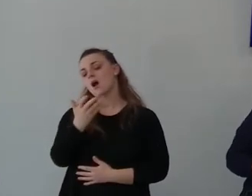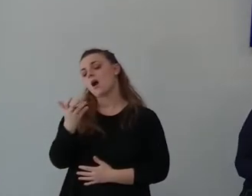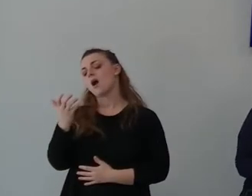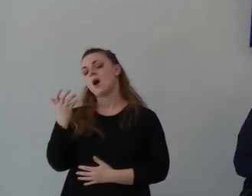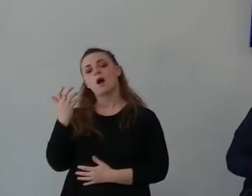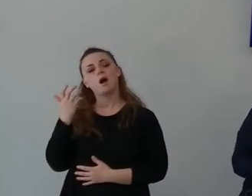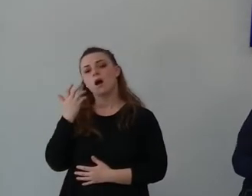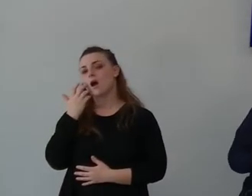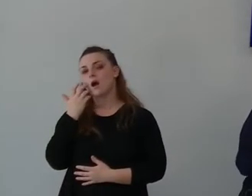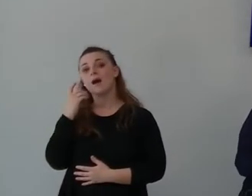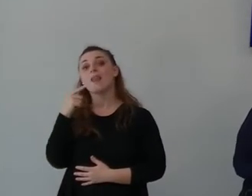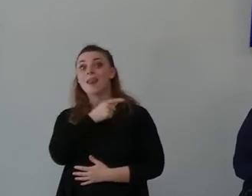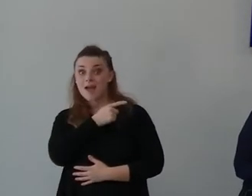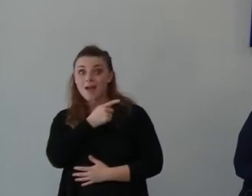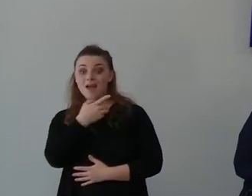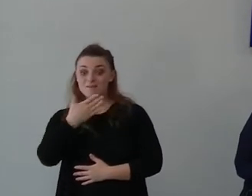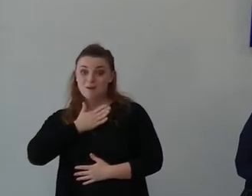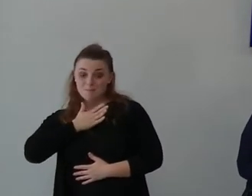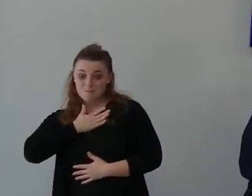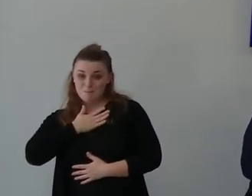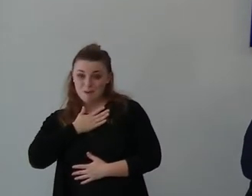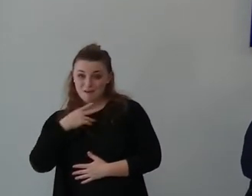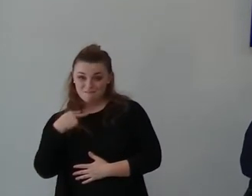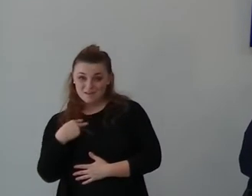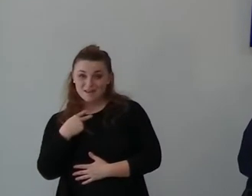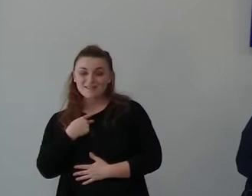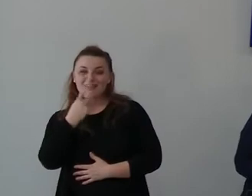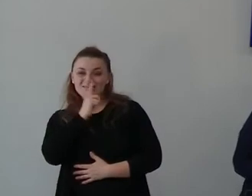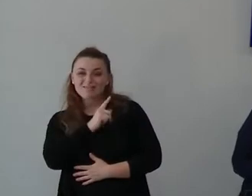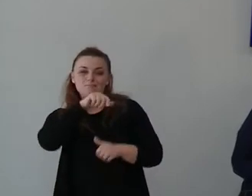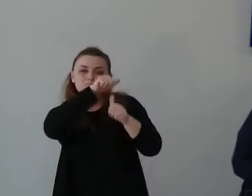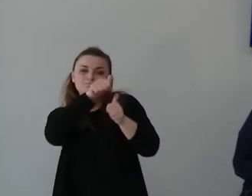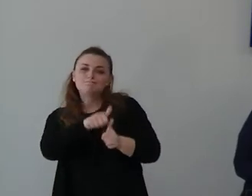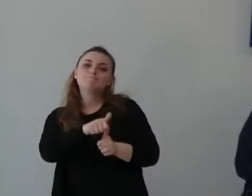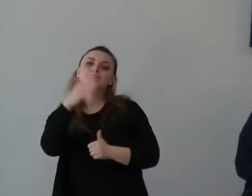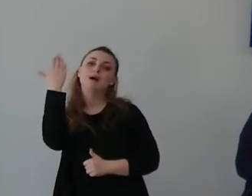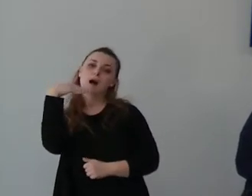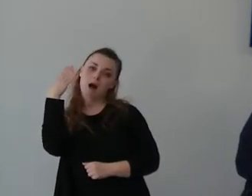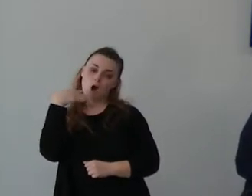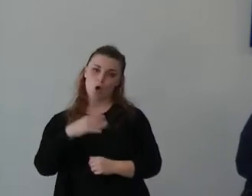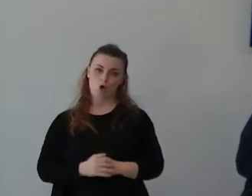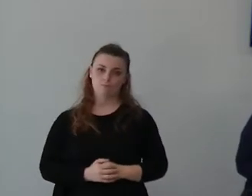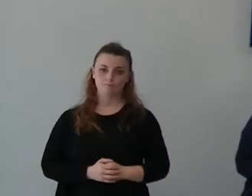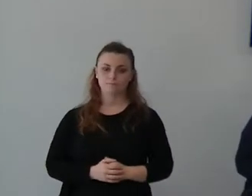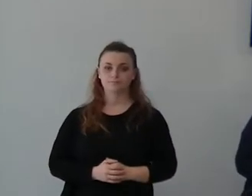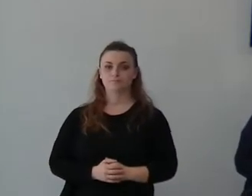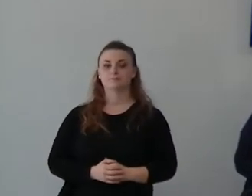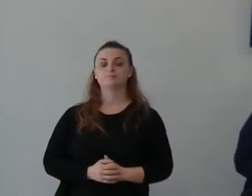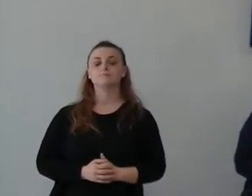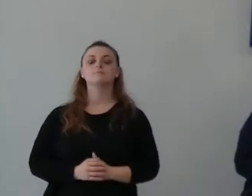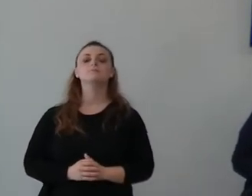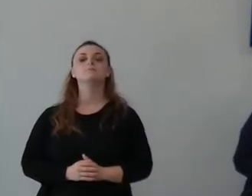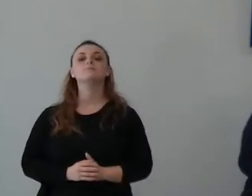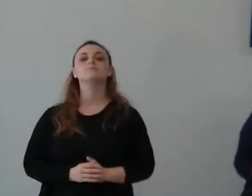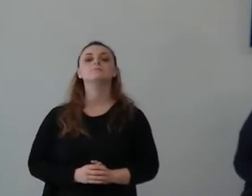me uno dei miei Paolo. And just like this verse, she encouraged me to be bold in what I was saying about the Lord.